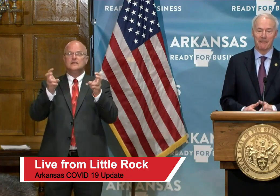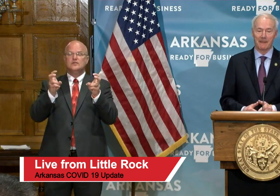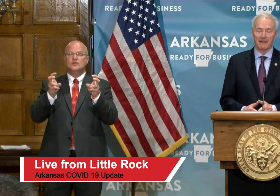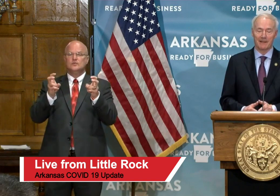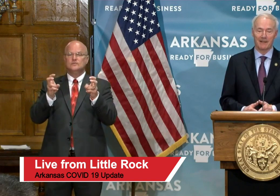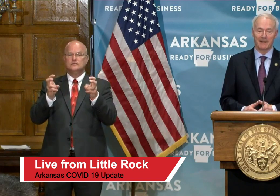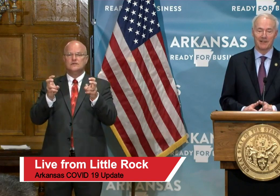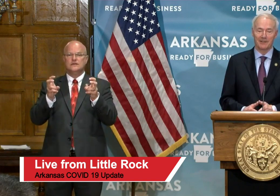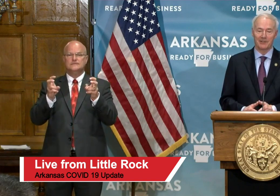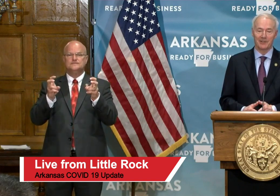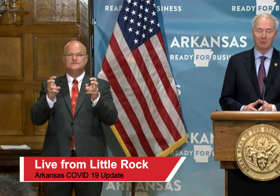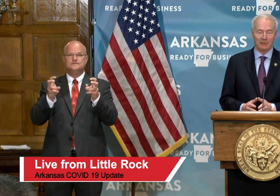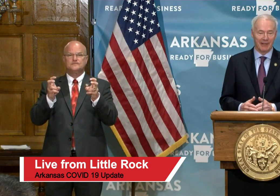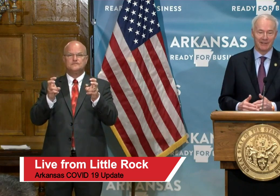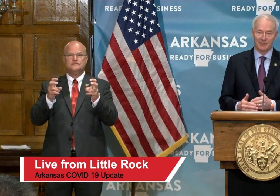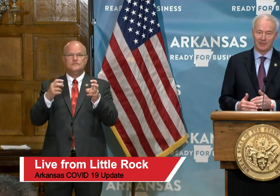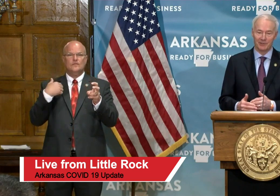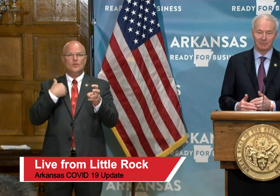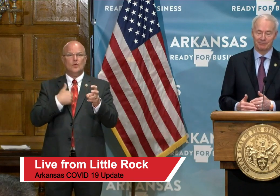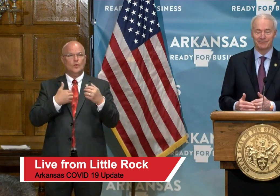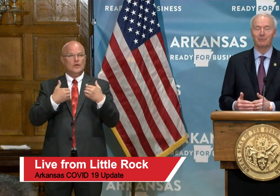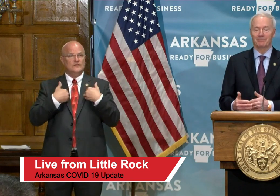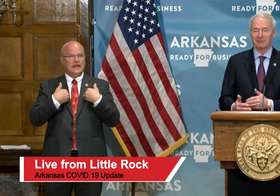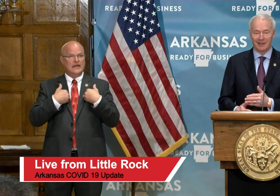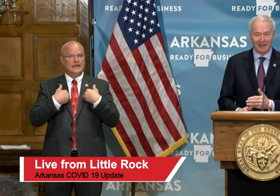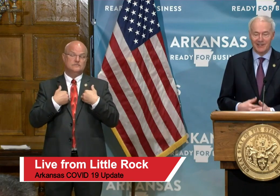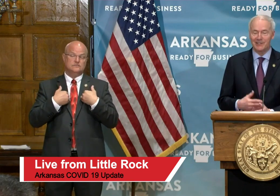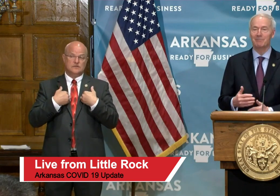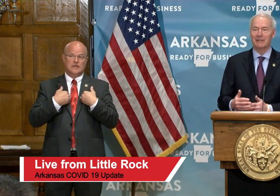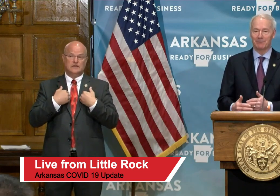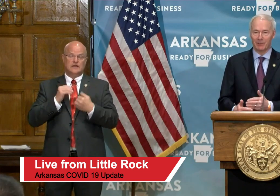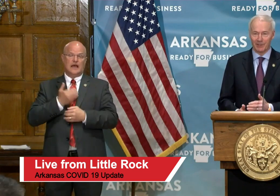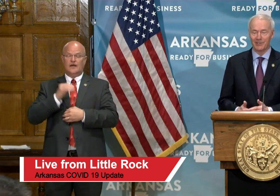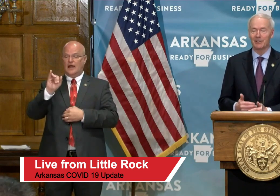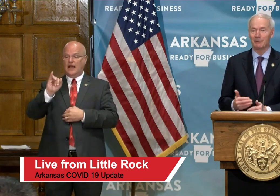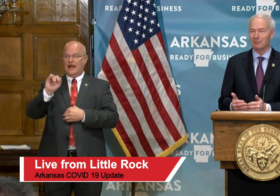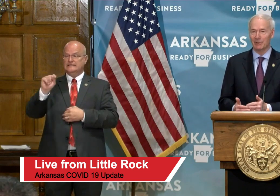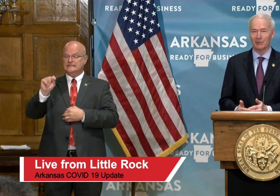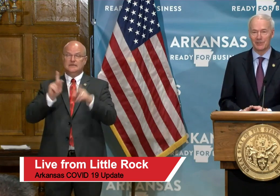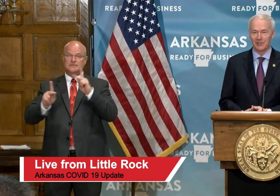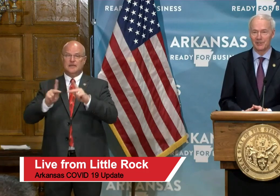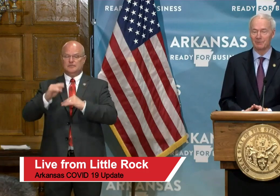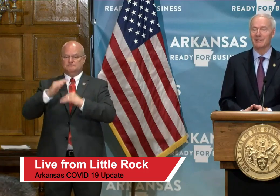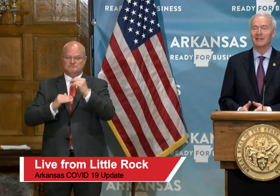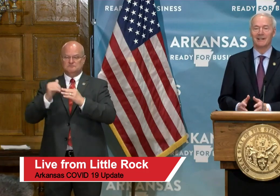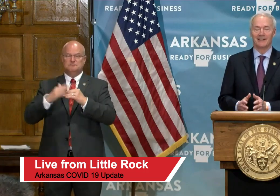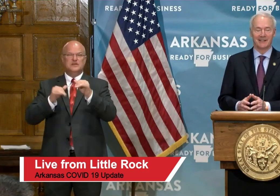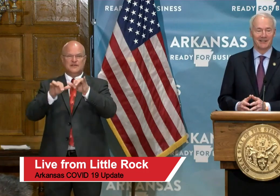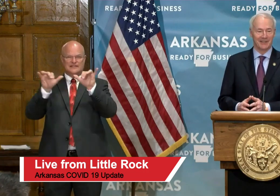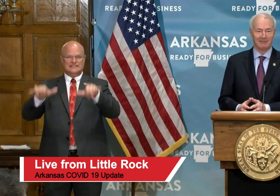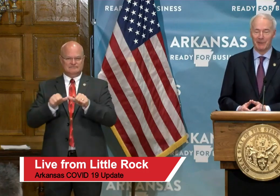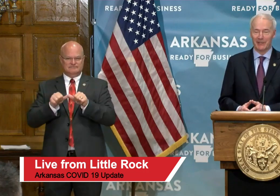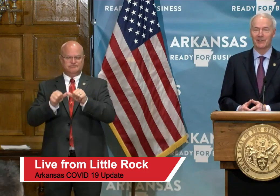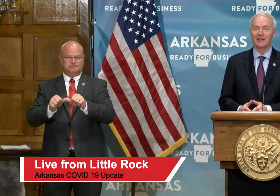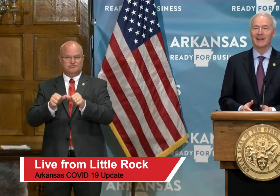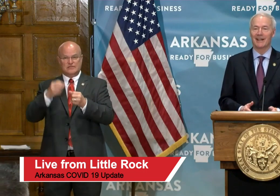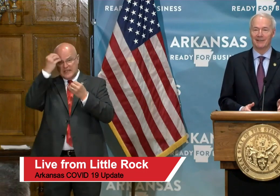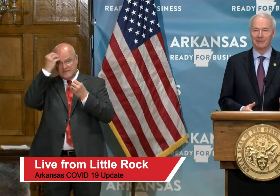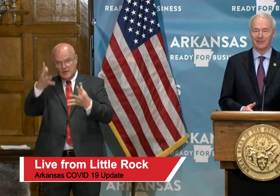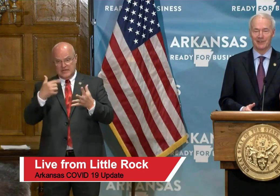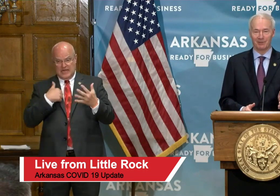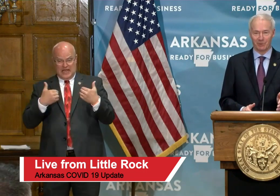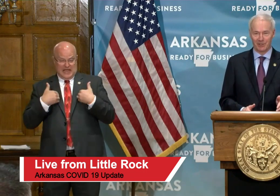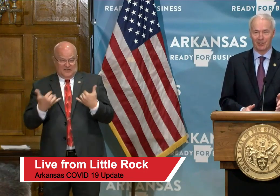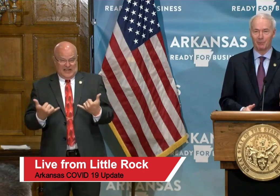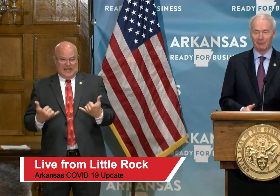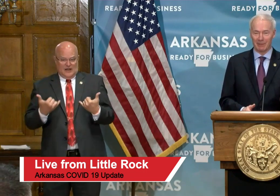of, we've had to, our IT people are continuing to build the system. The information that I